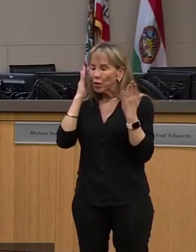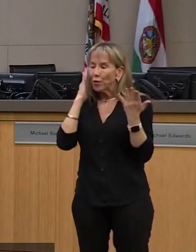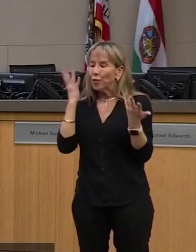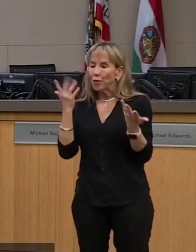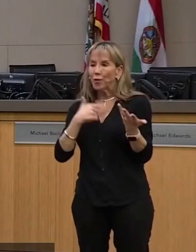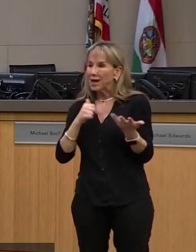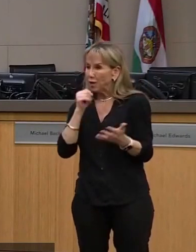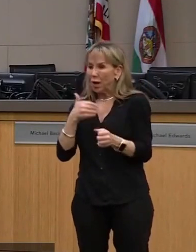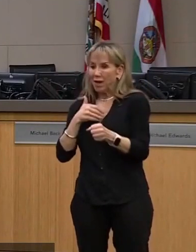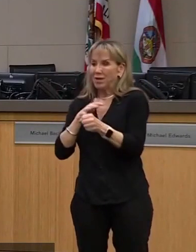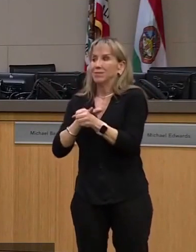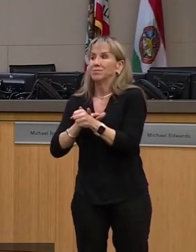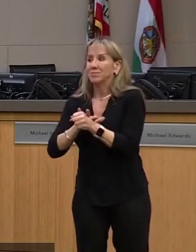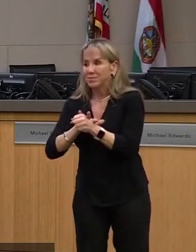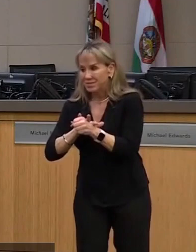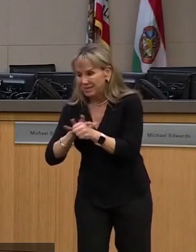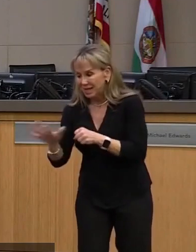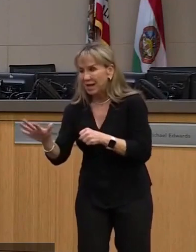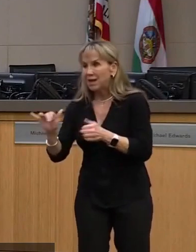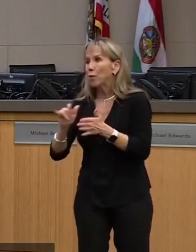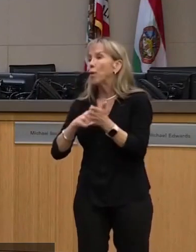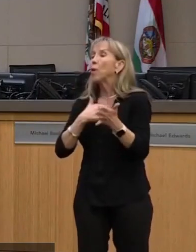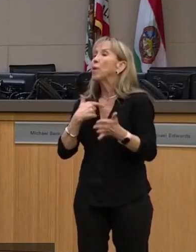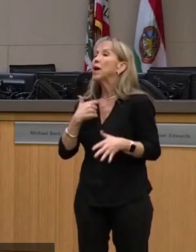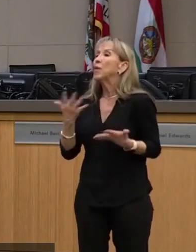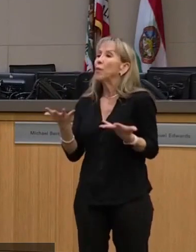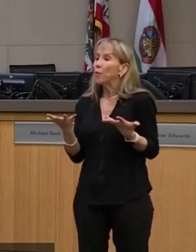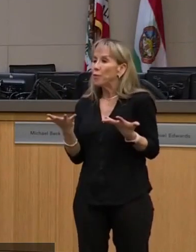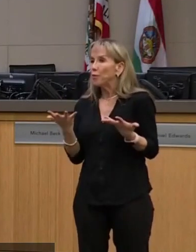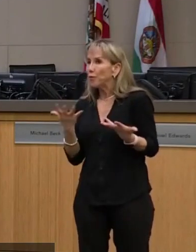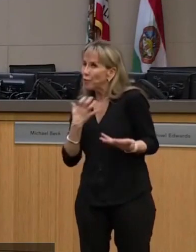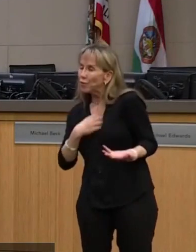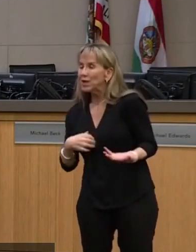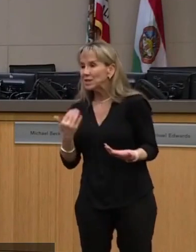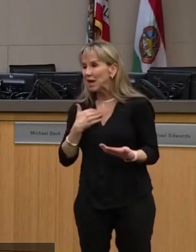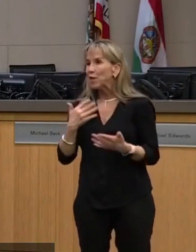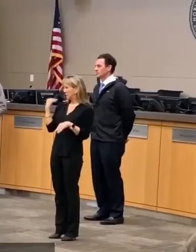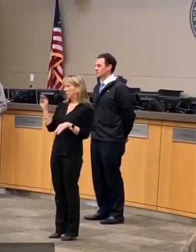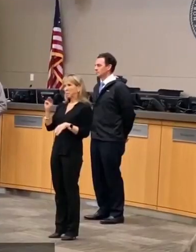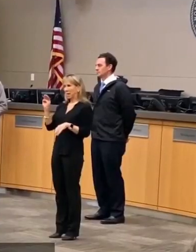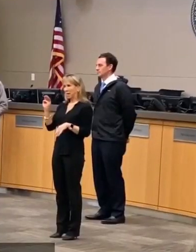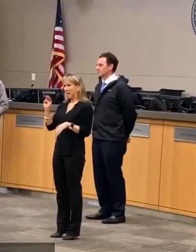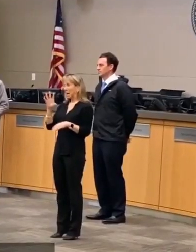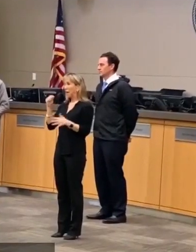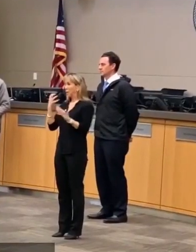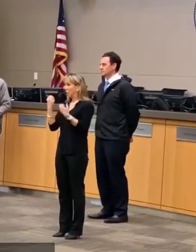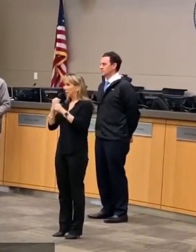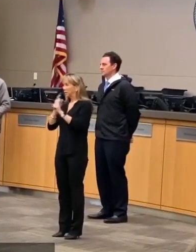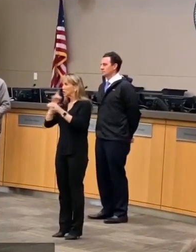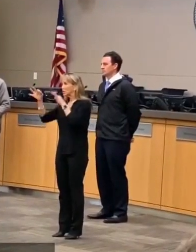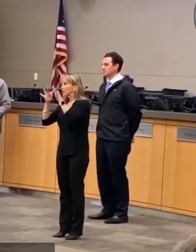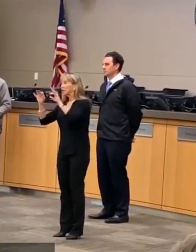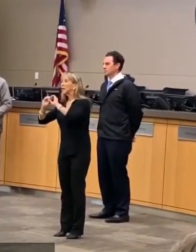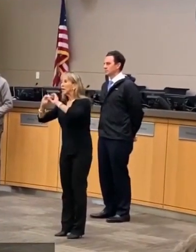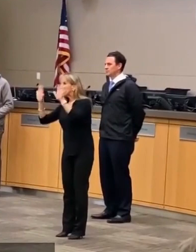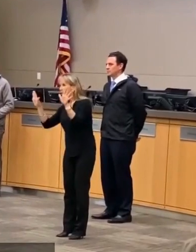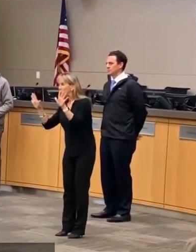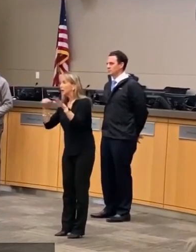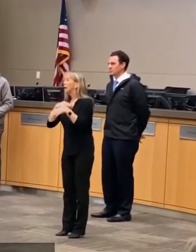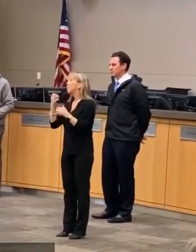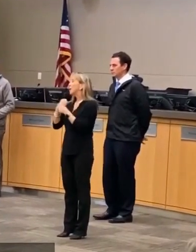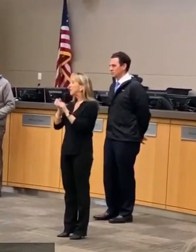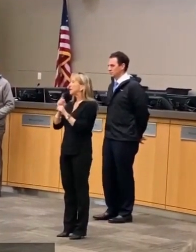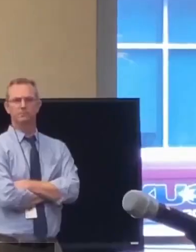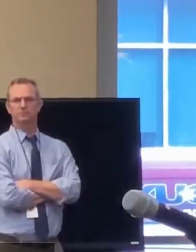we would like to have at this time. We hope that they're available in 2 to 3 weeks. In fact, on Wednesday, County Medical Director